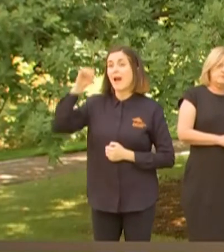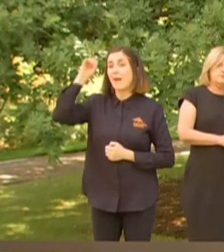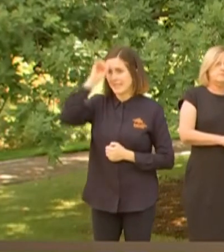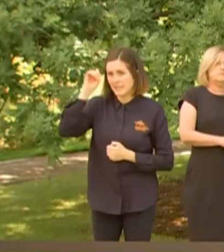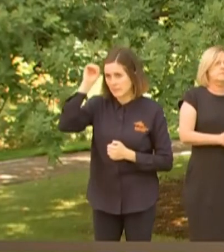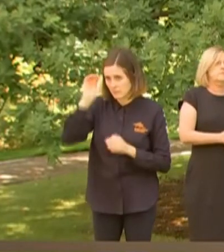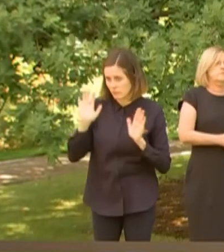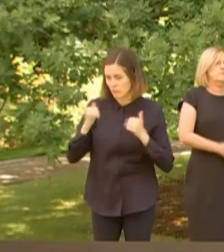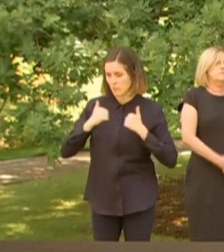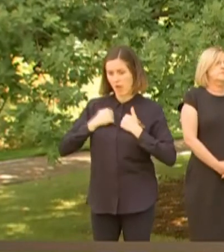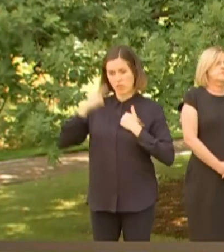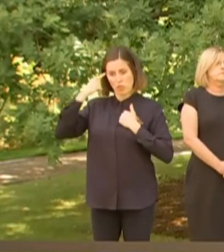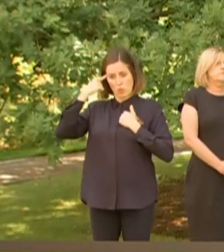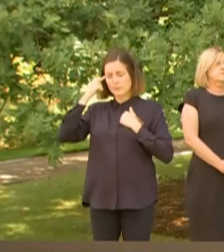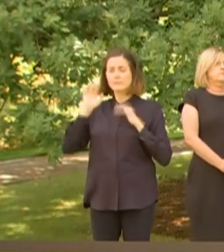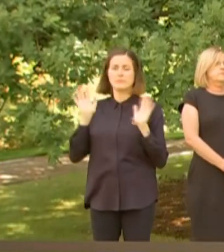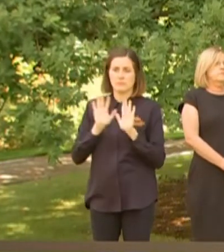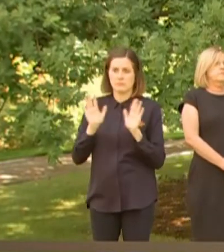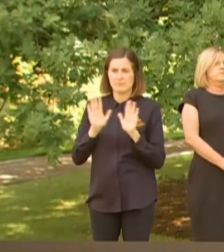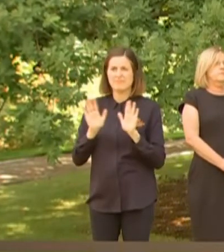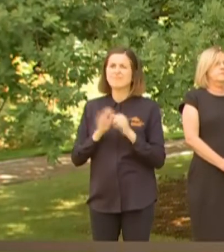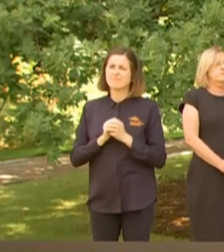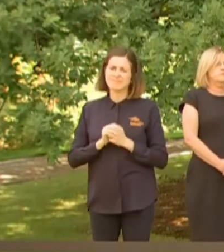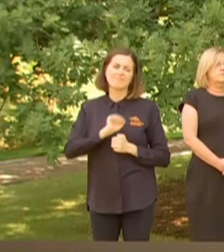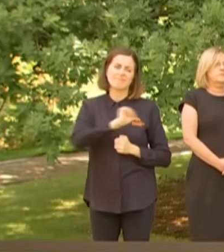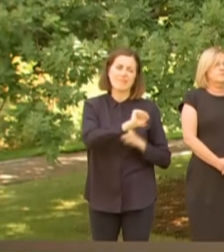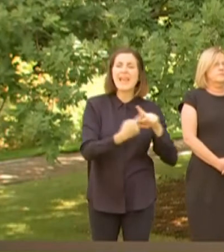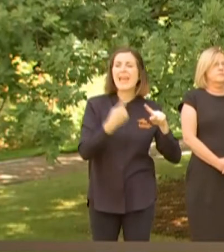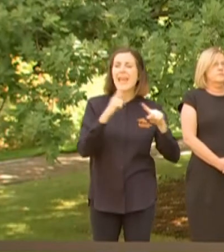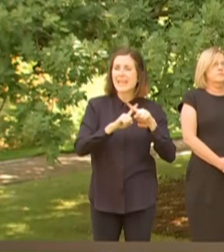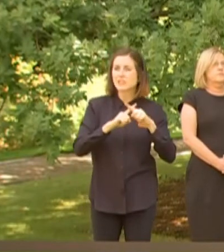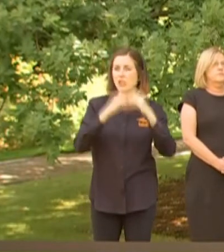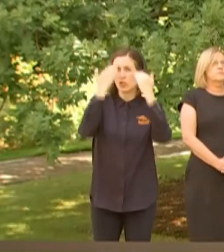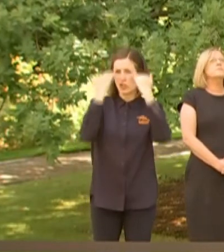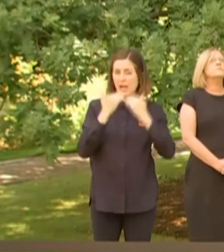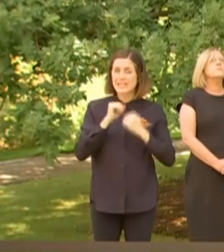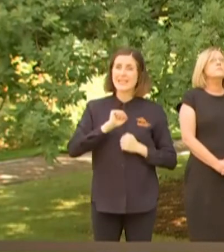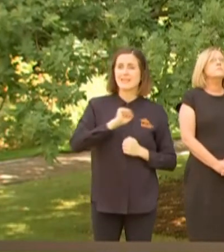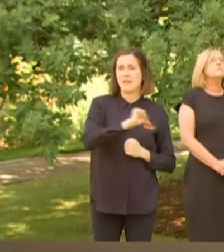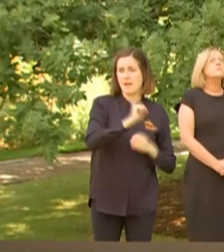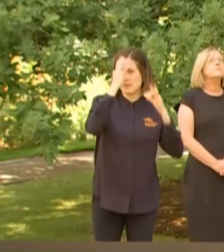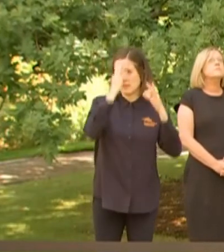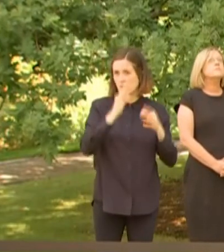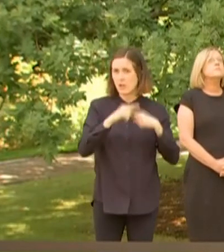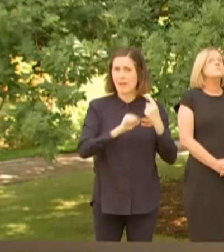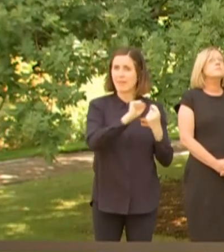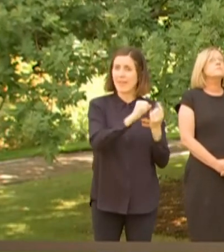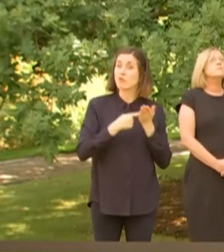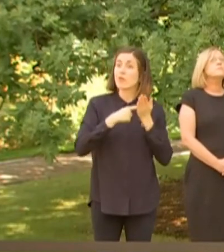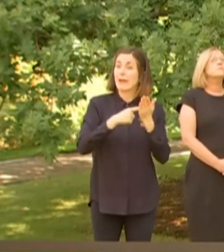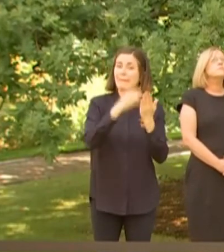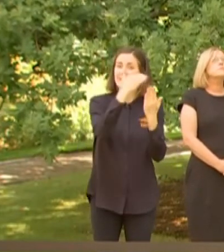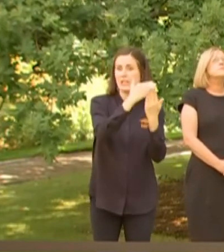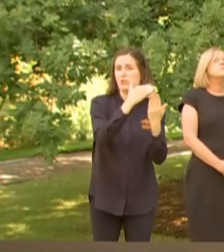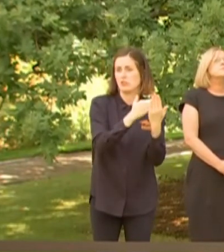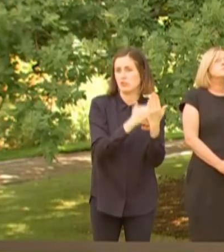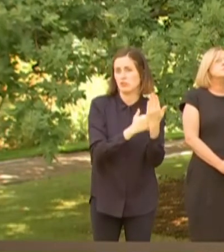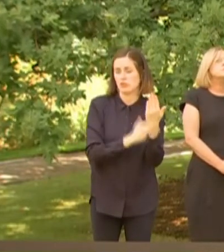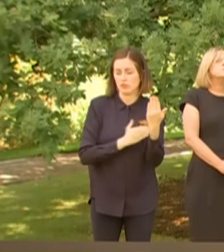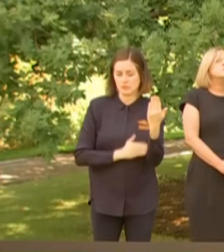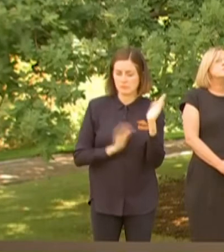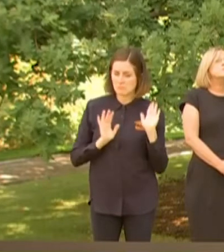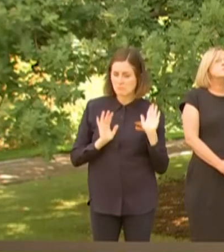much central to the work that the Board of Inquiry is doing. I'll be happy to be drawn on that when the final report comes out, if it's relevant to those issues, but